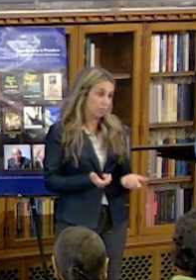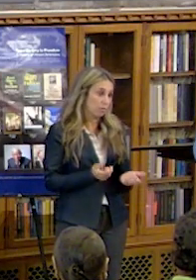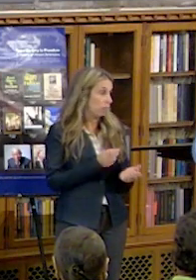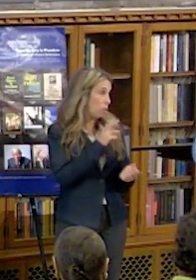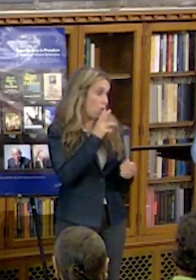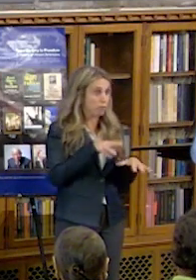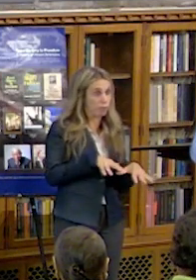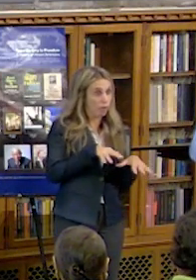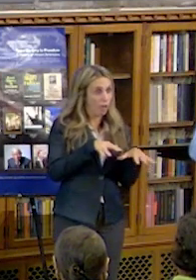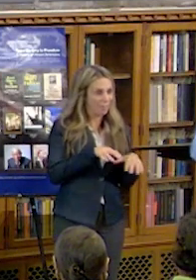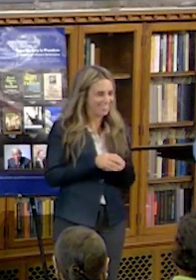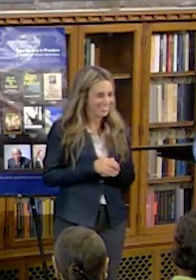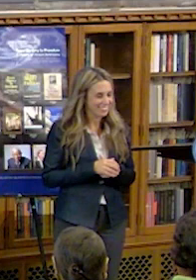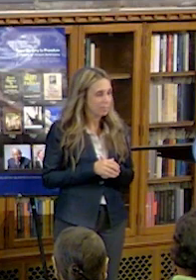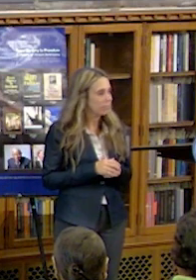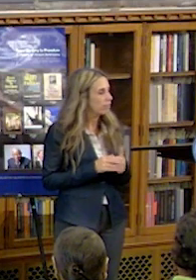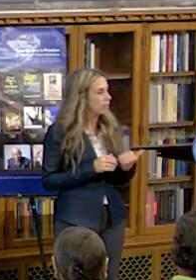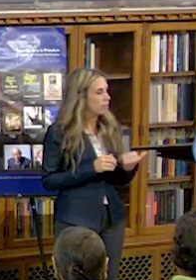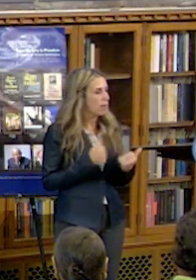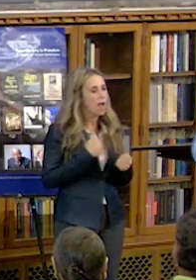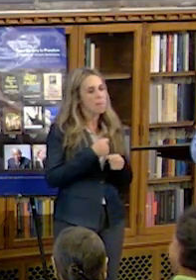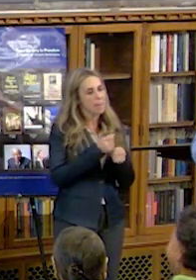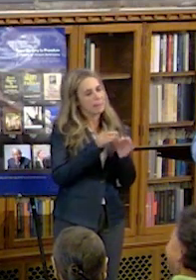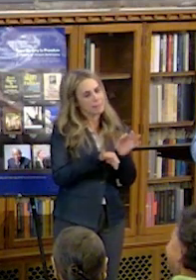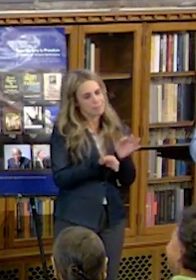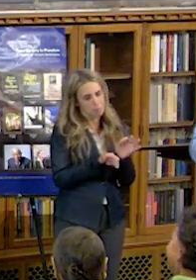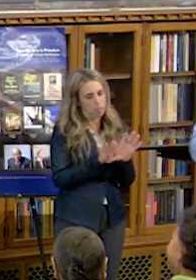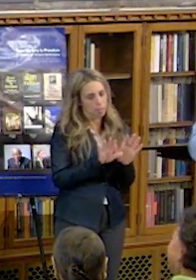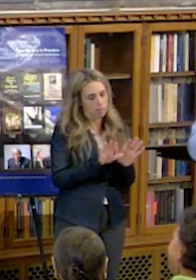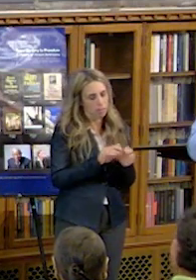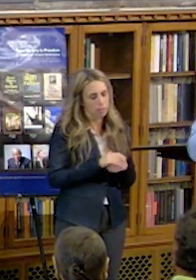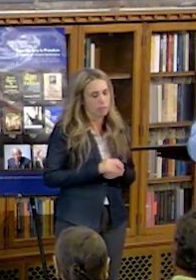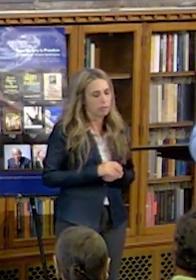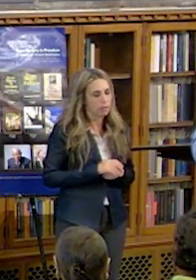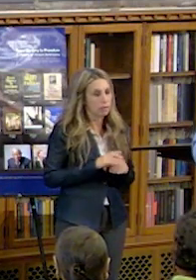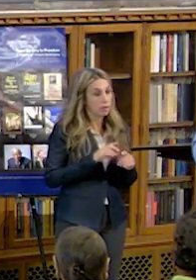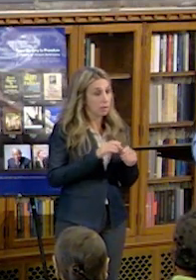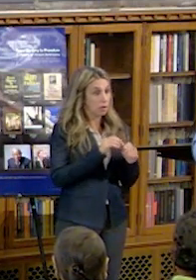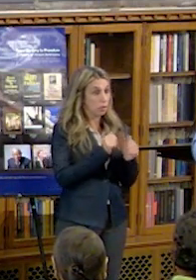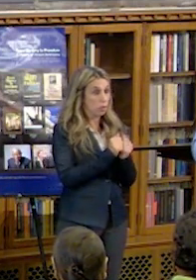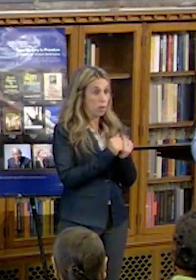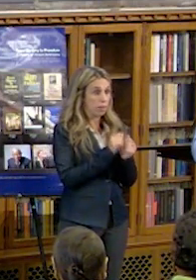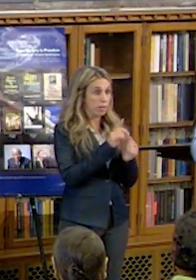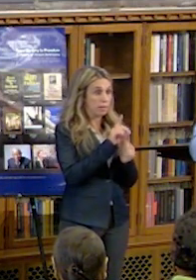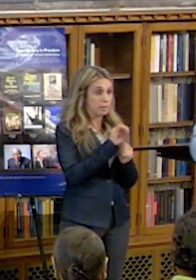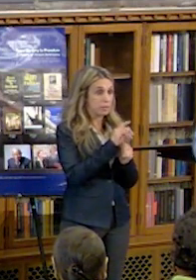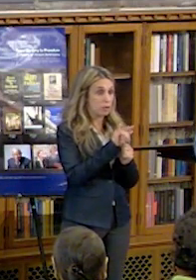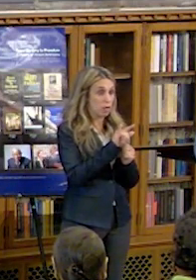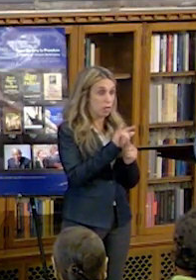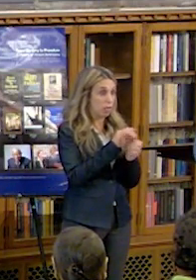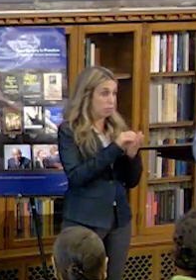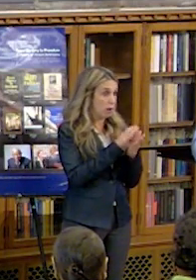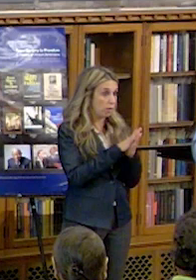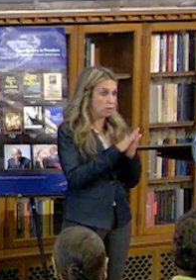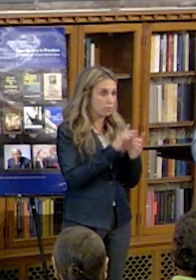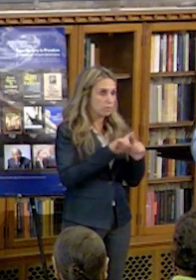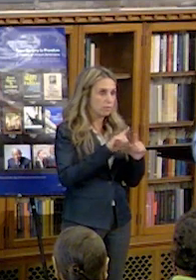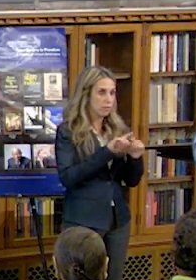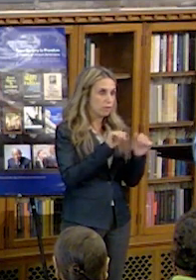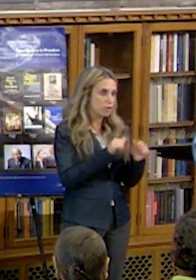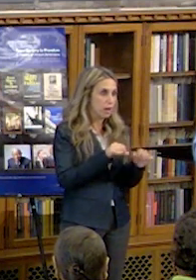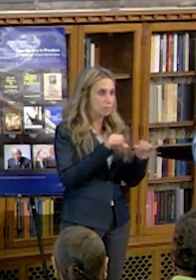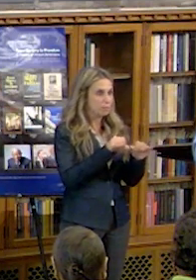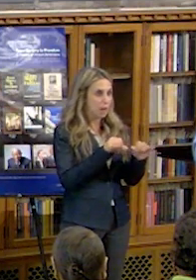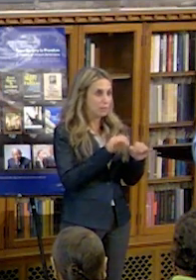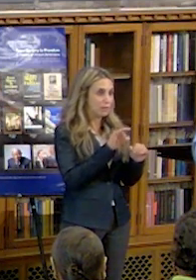well I'm I'm simpl simplifying it to a degree but with digital records They Come to Us in all shapes sizes